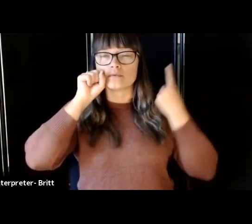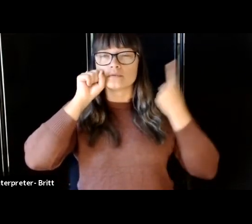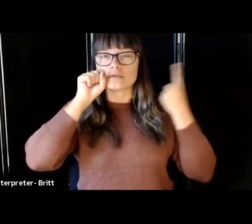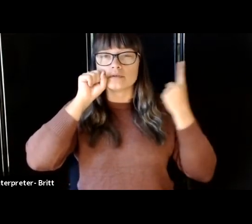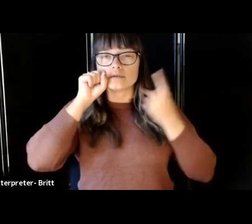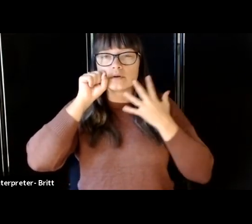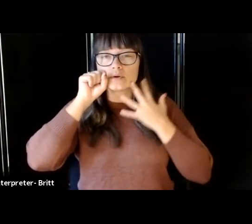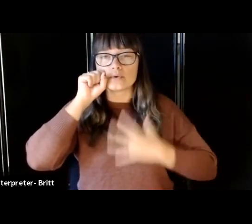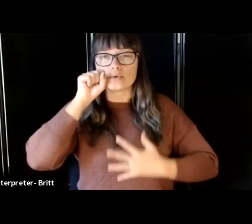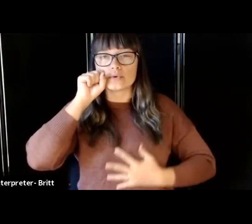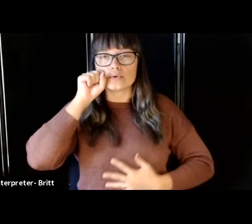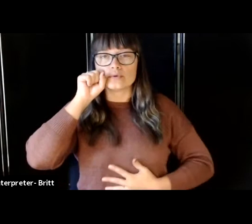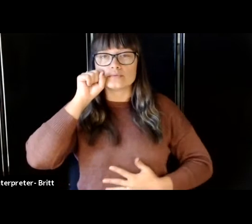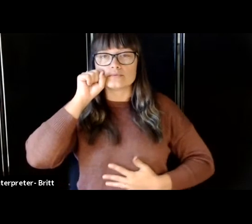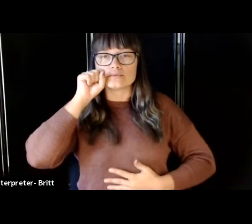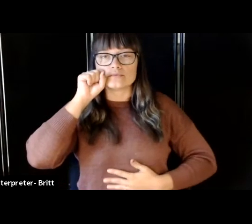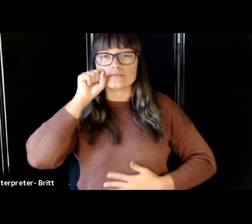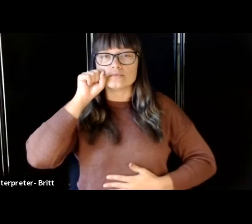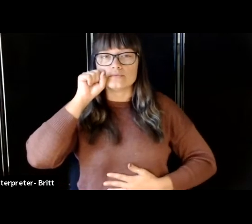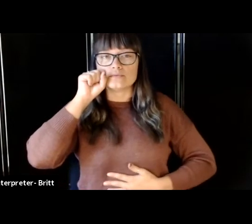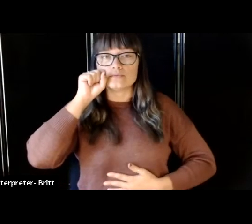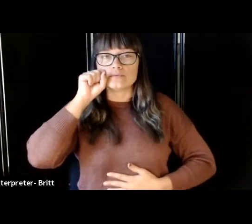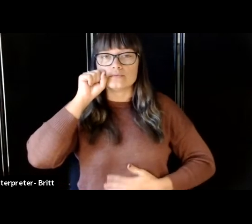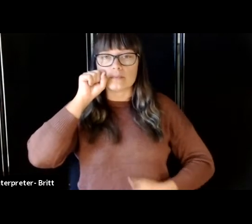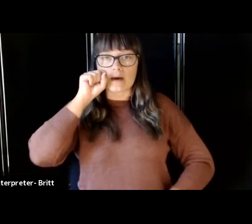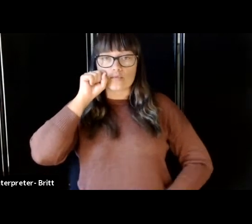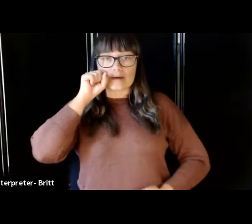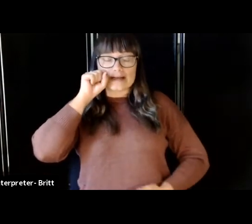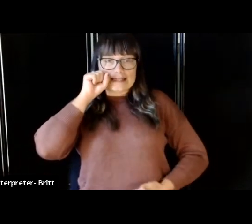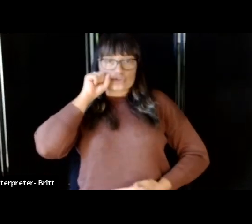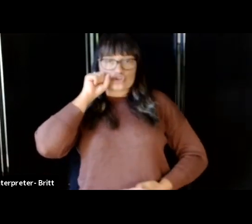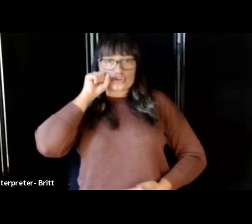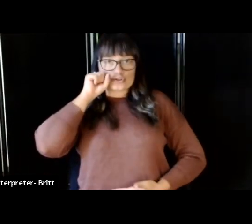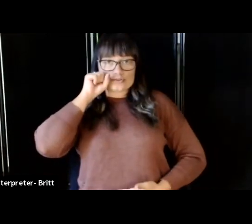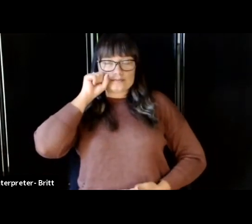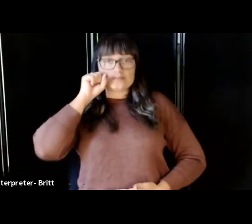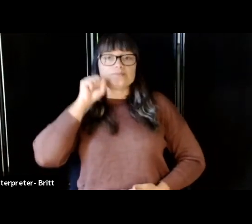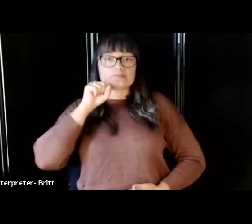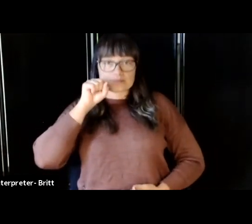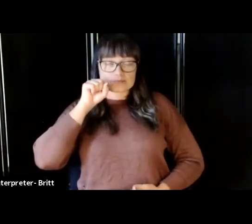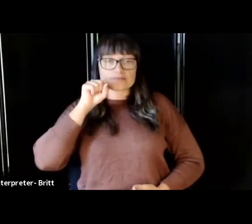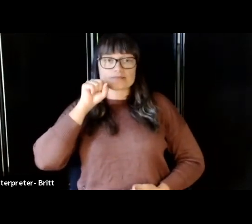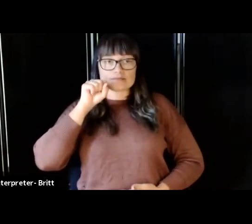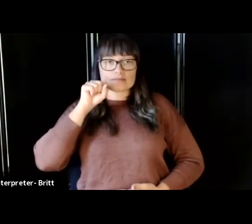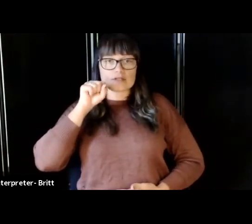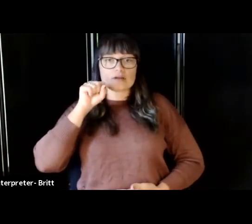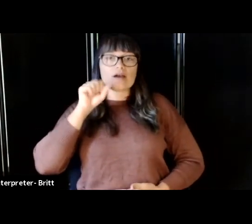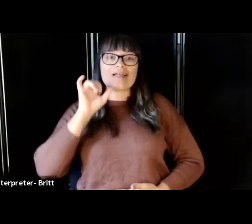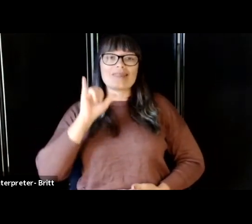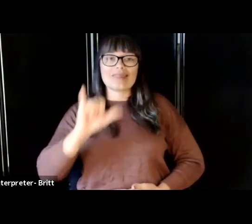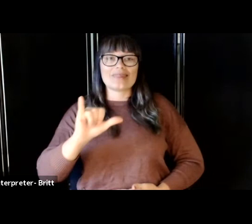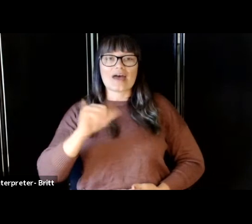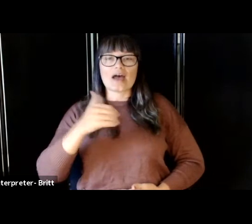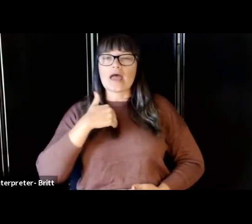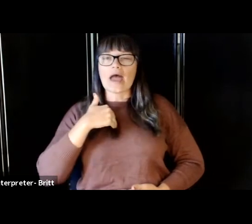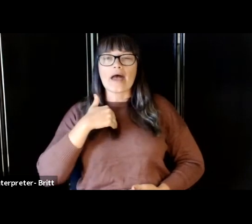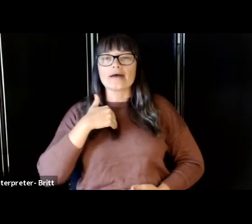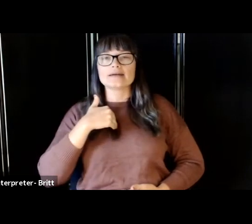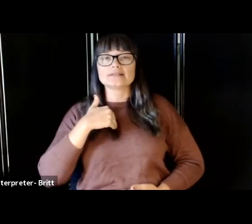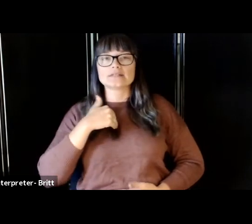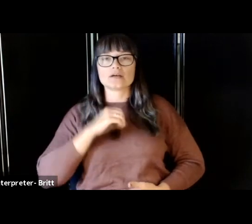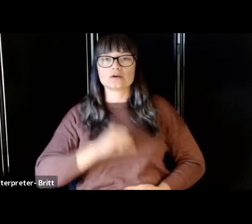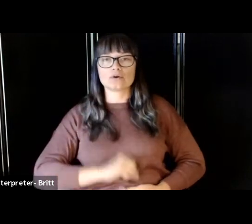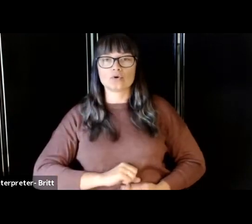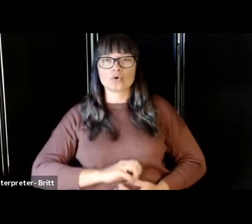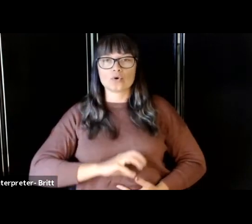into your stomach, but you're going to think about it coming from below your navel point. What that allows you to do is it creates a vacuum full of air so